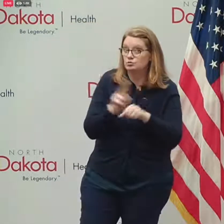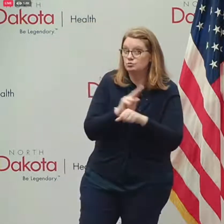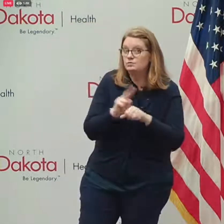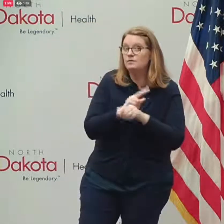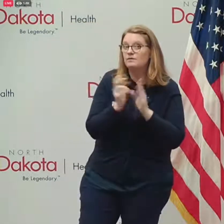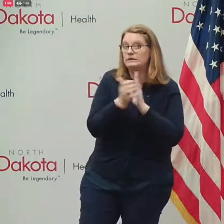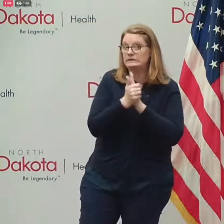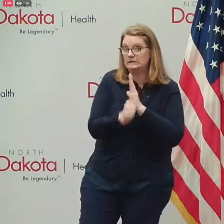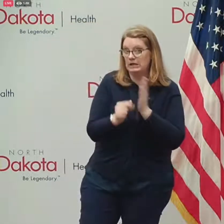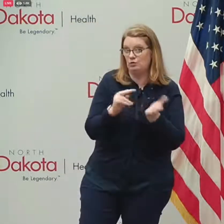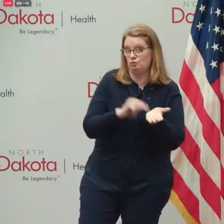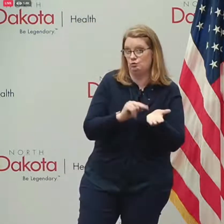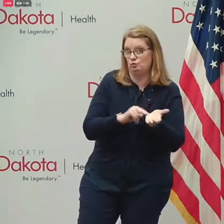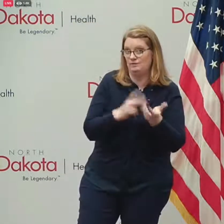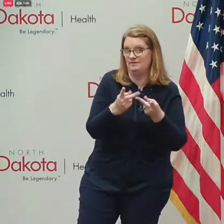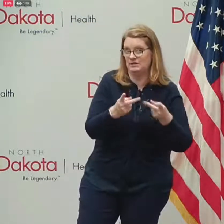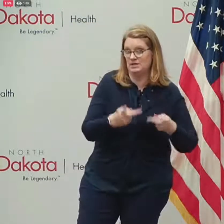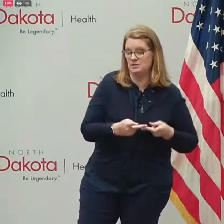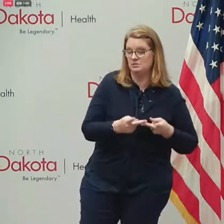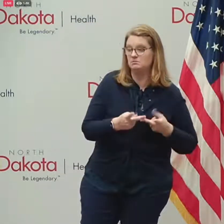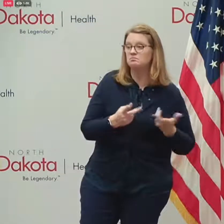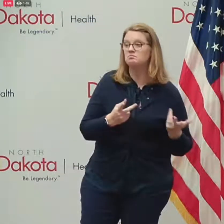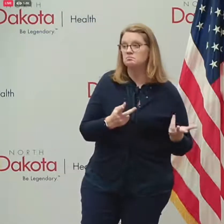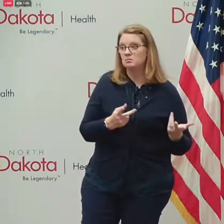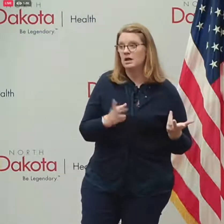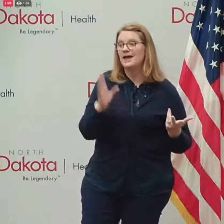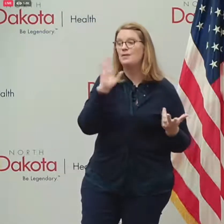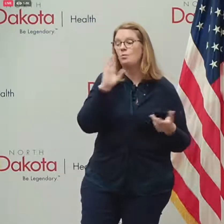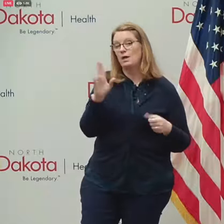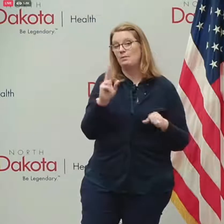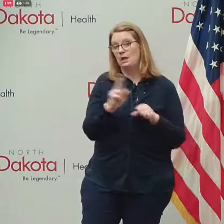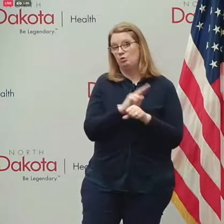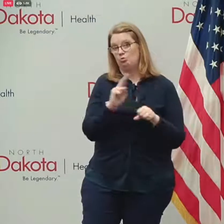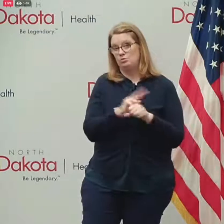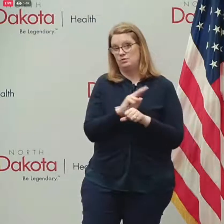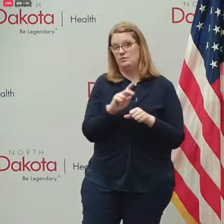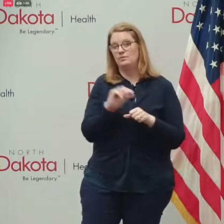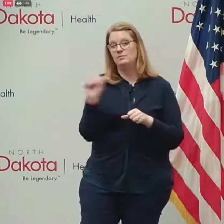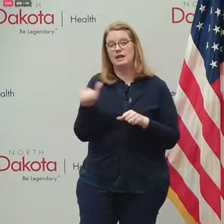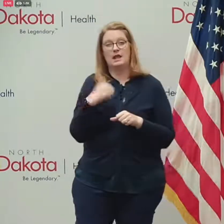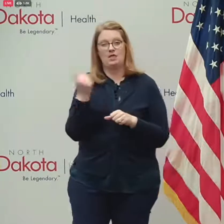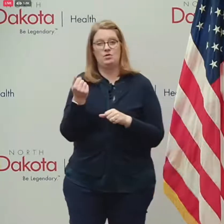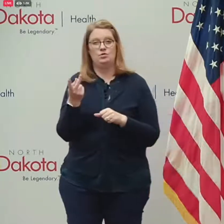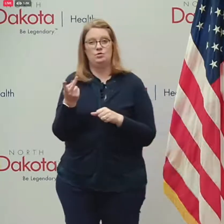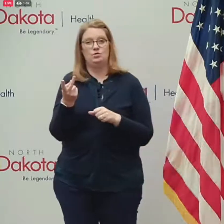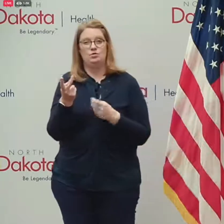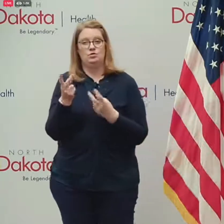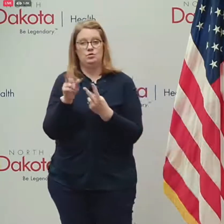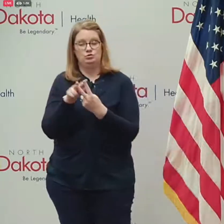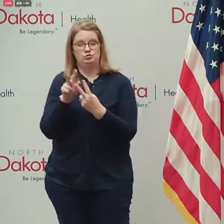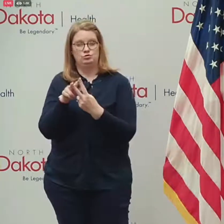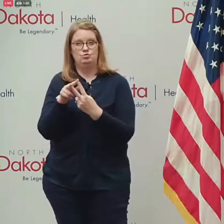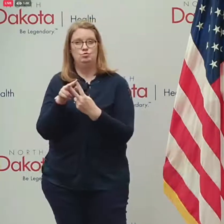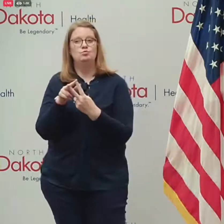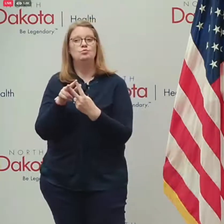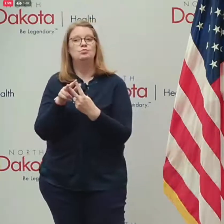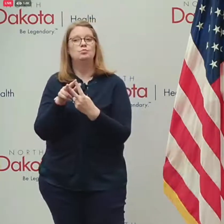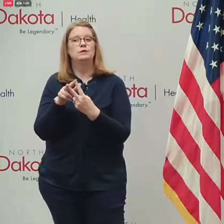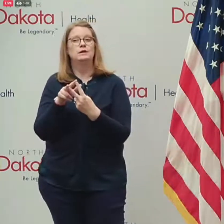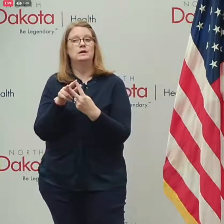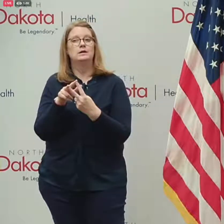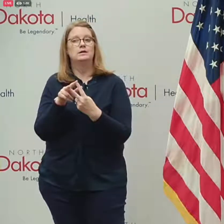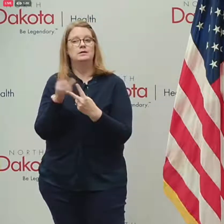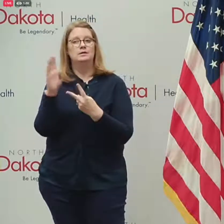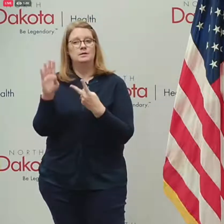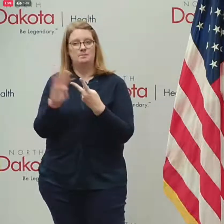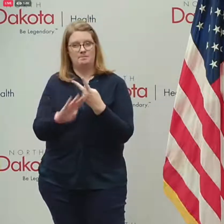facilities, and we will be using them for those other two areas, the other two service lines, which are basic